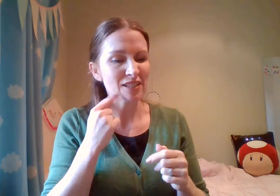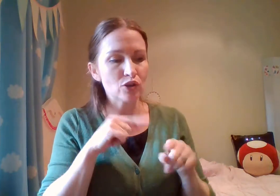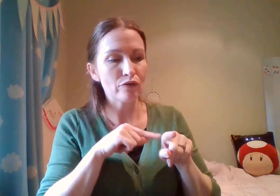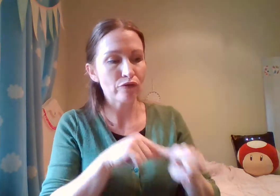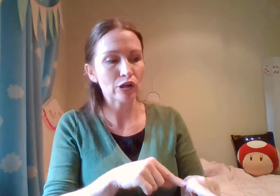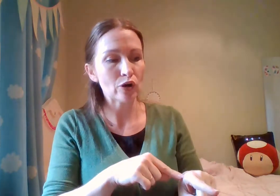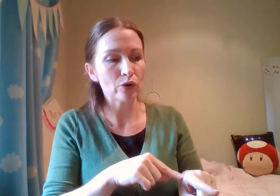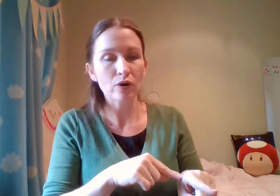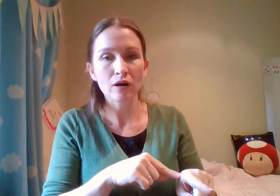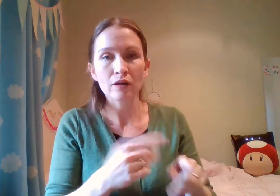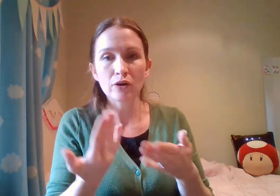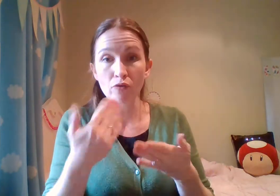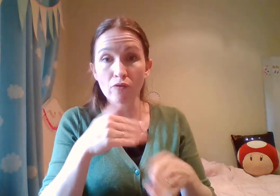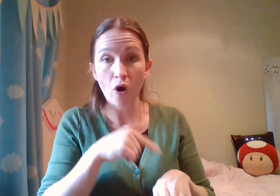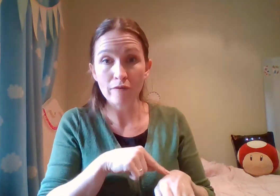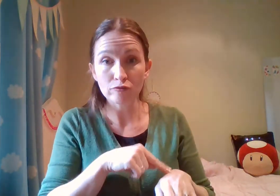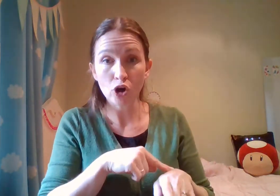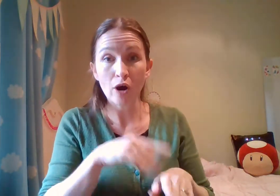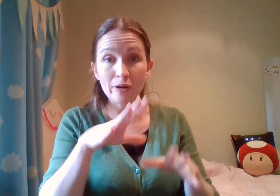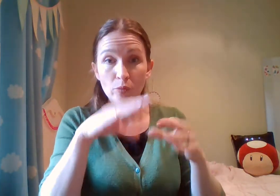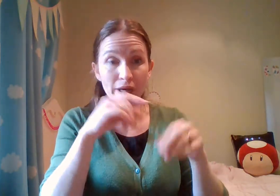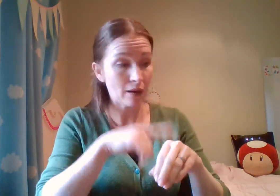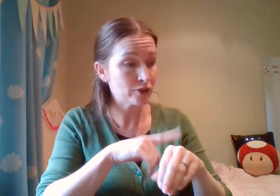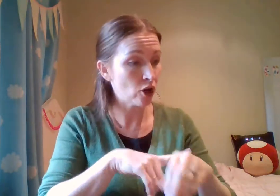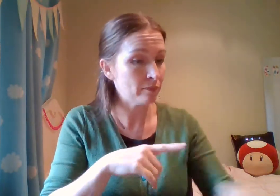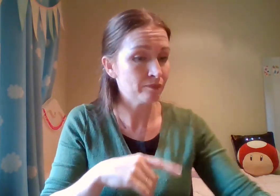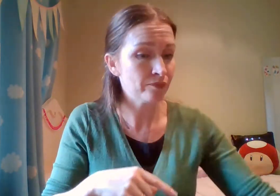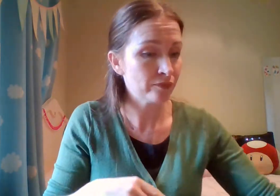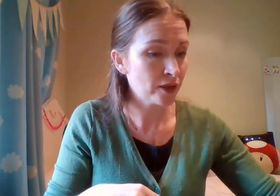to follow your arrival time and your pickup time.